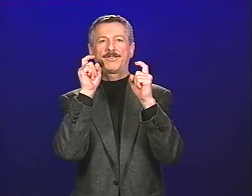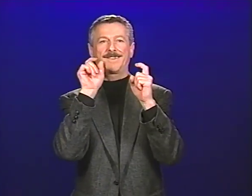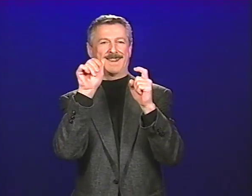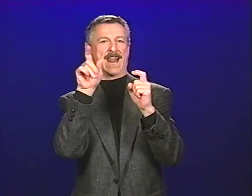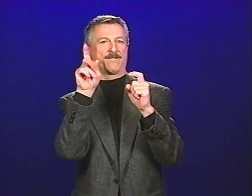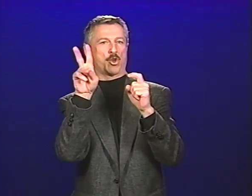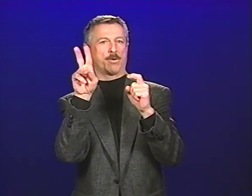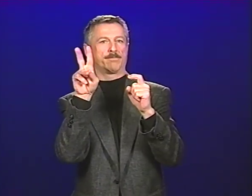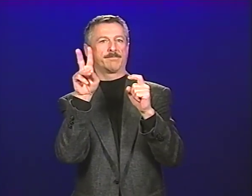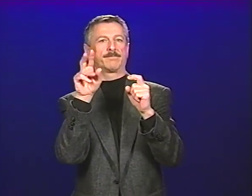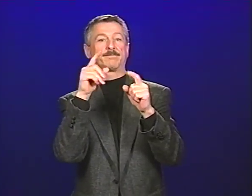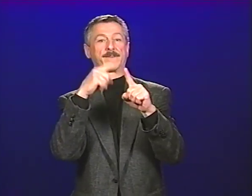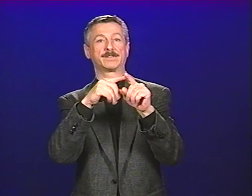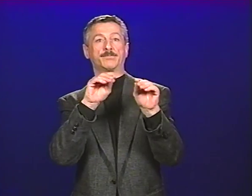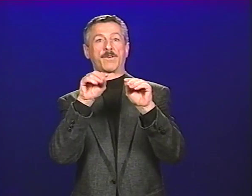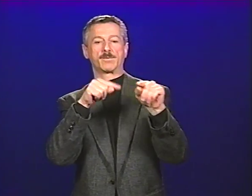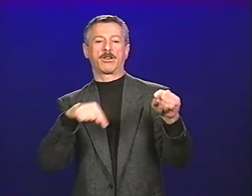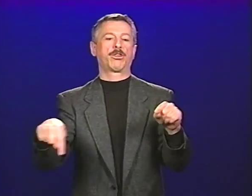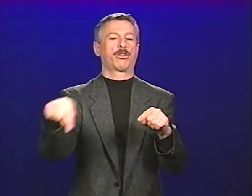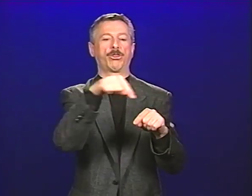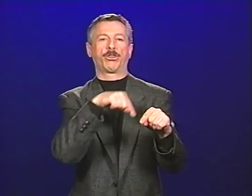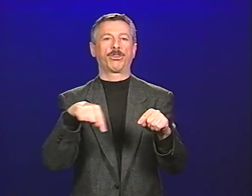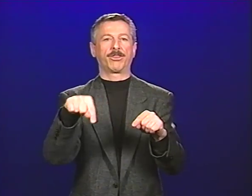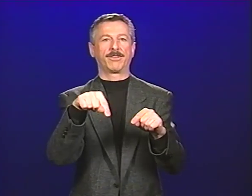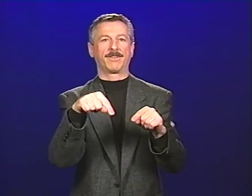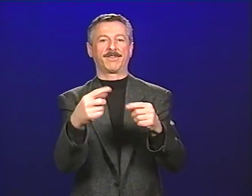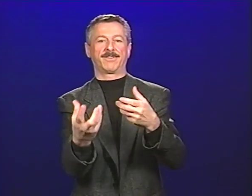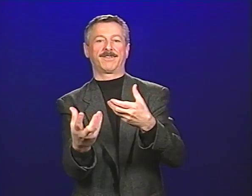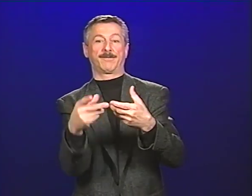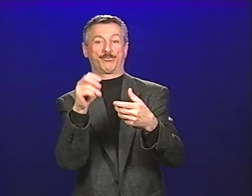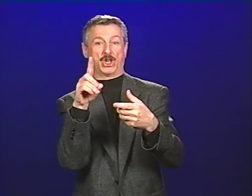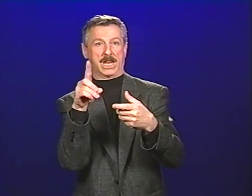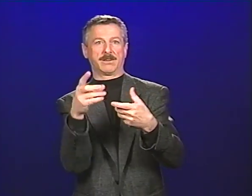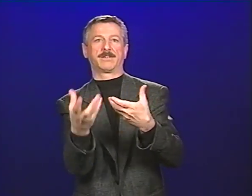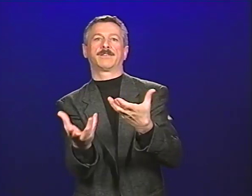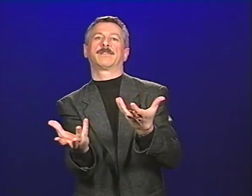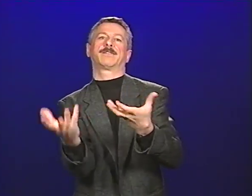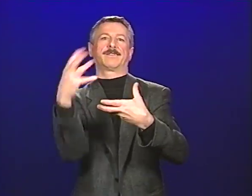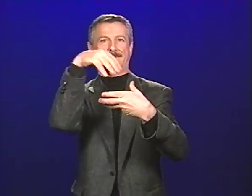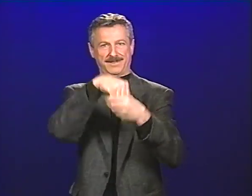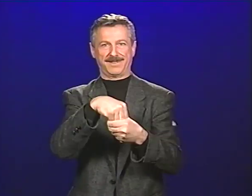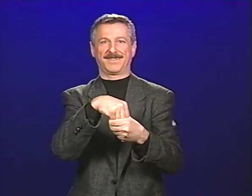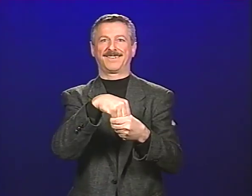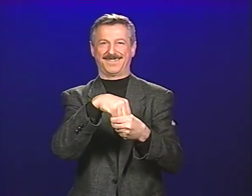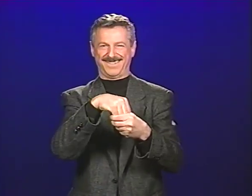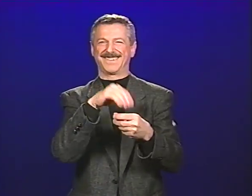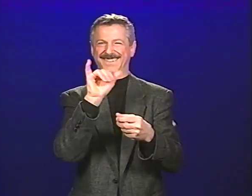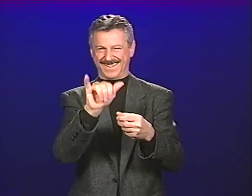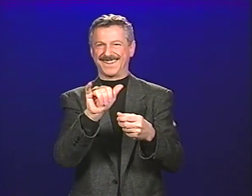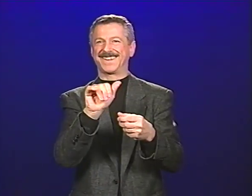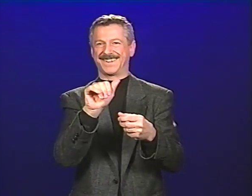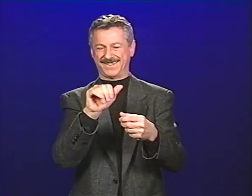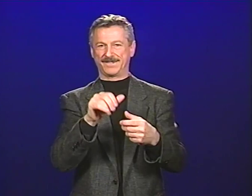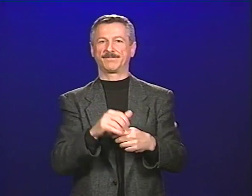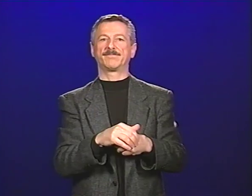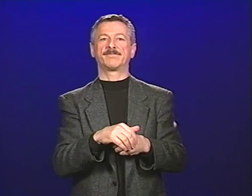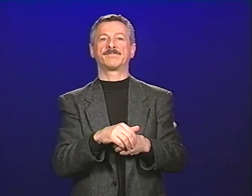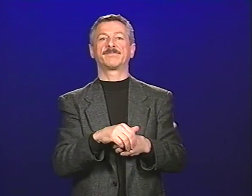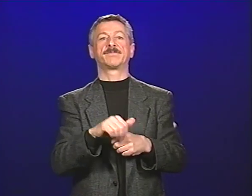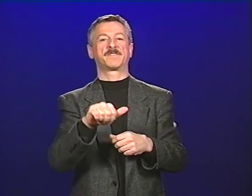around. The adverbial information is contained in the non-manual signal and in the movement, all incorporated with the sign